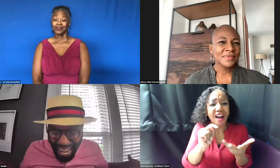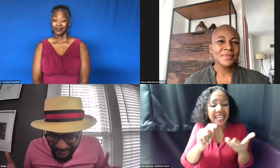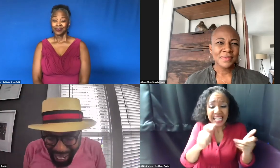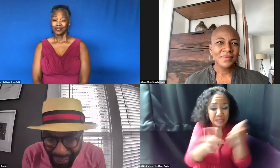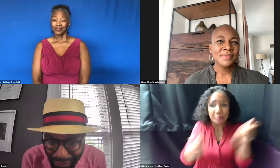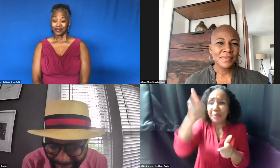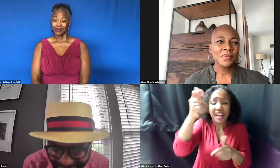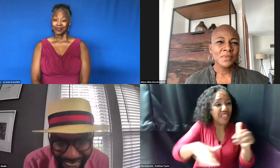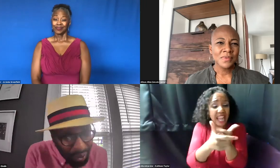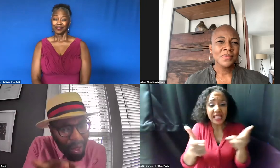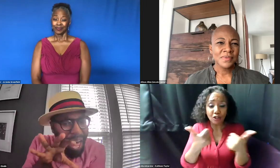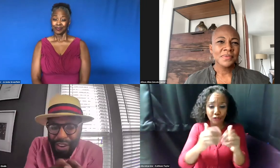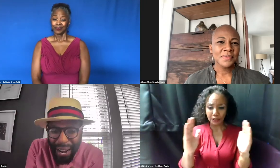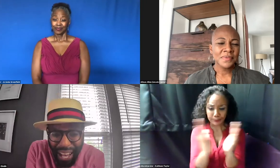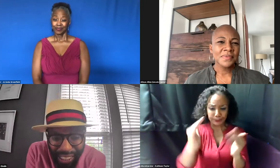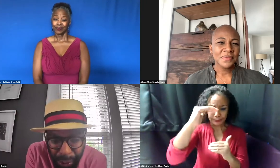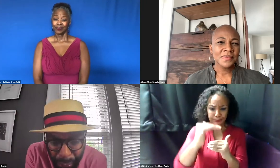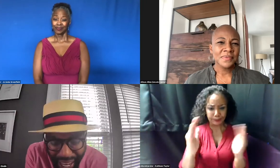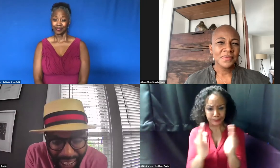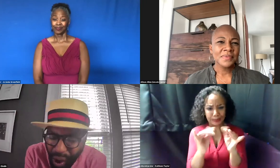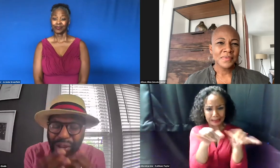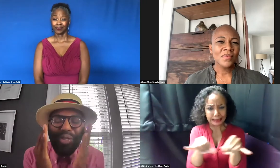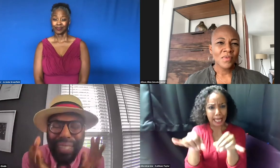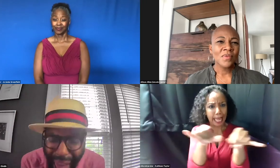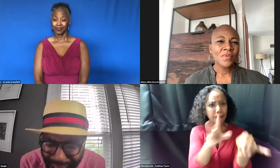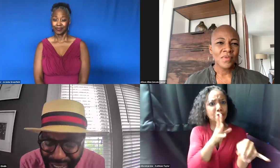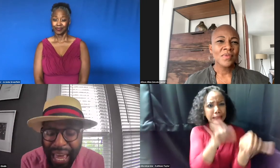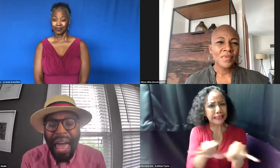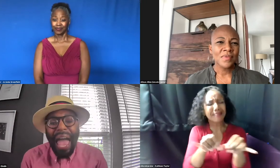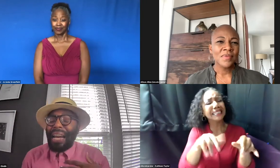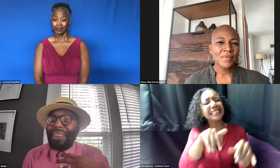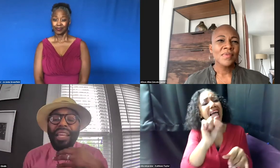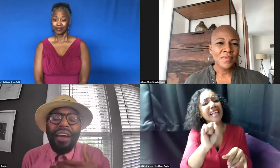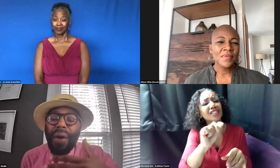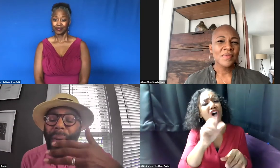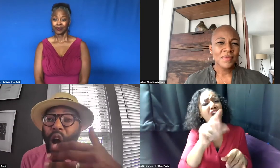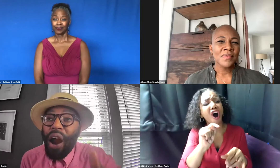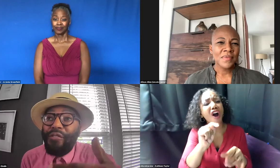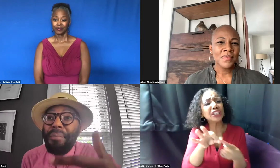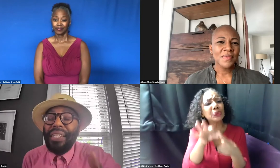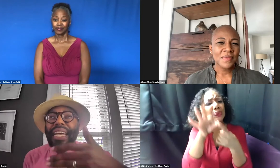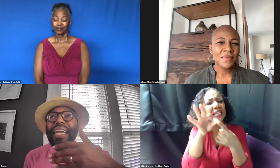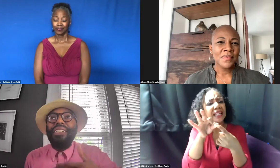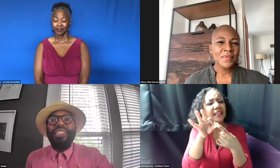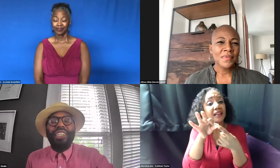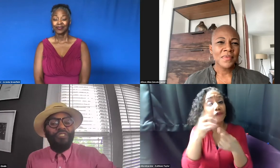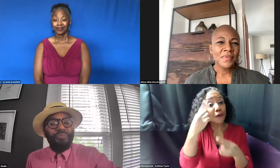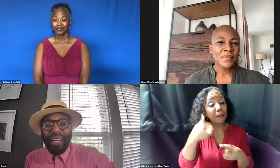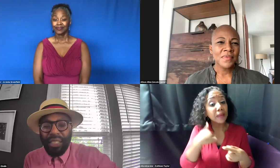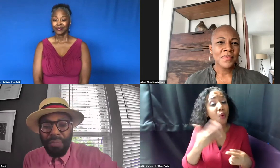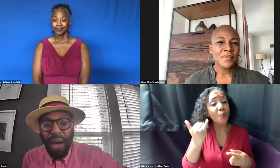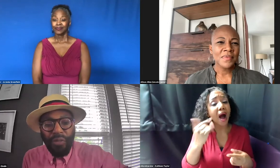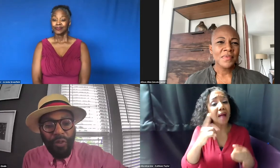all of it and try to confine it into everybody else's speak and talk. So yes. And I think the thing about art for me is that it is a